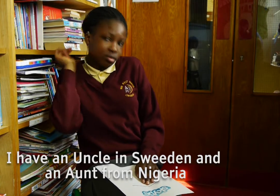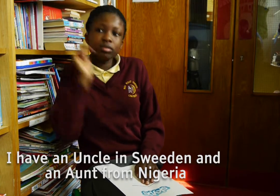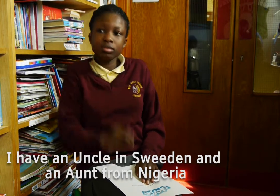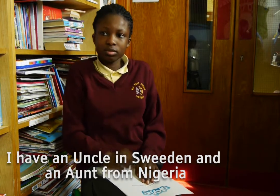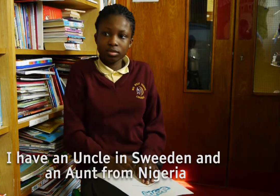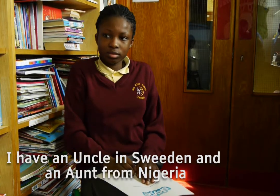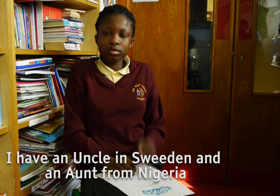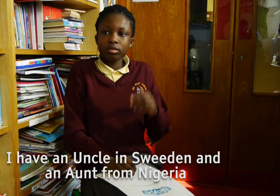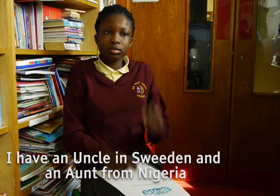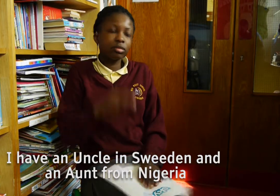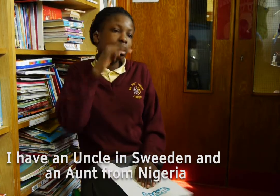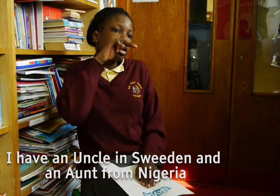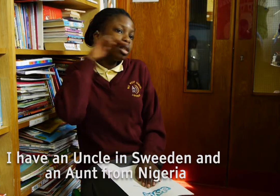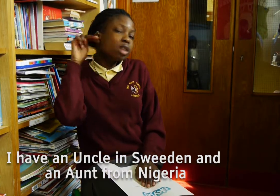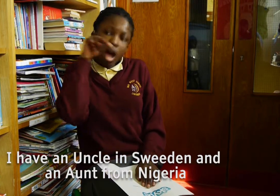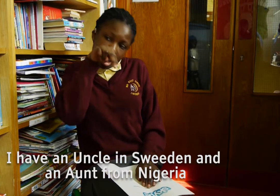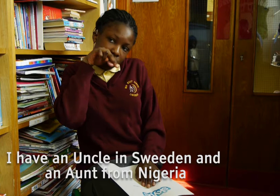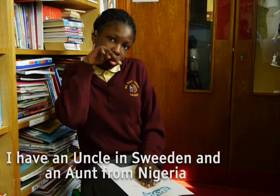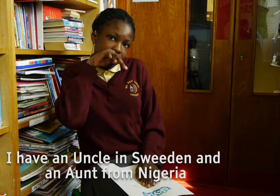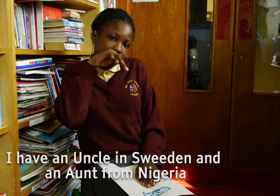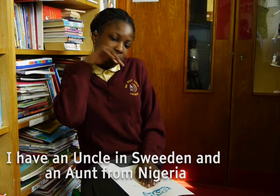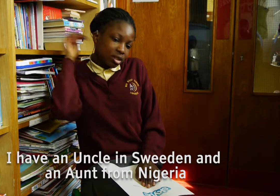and an aunt from Nigeria.